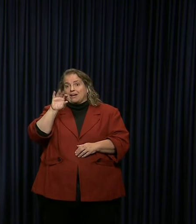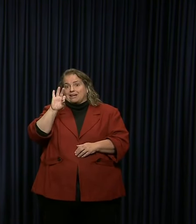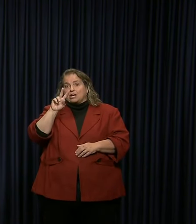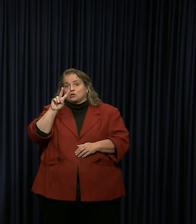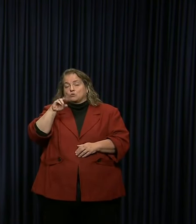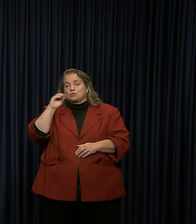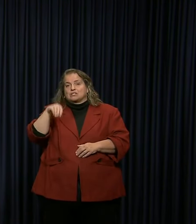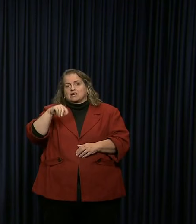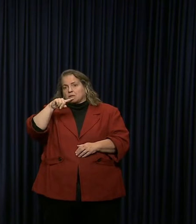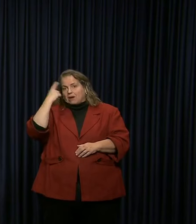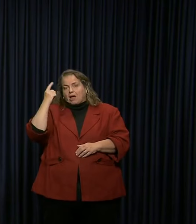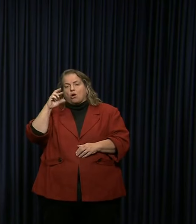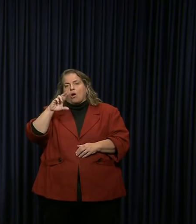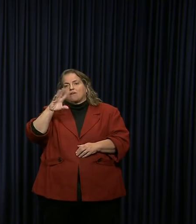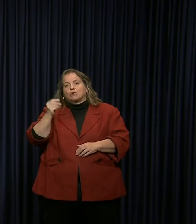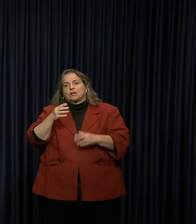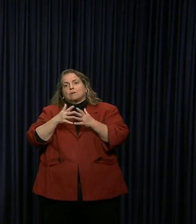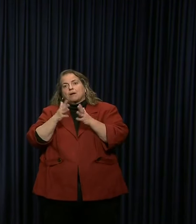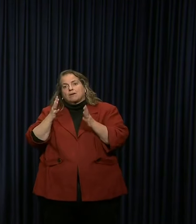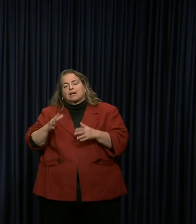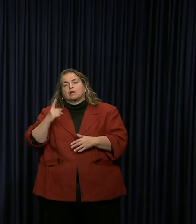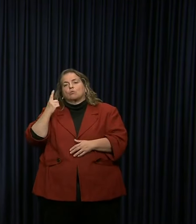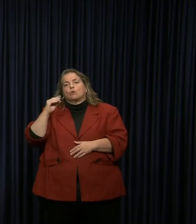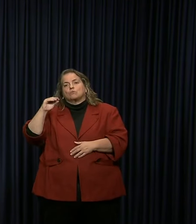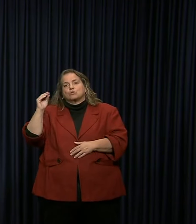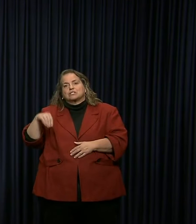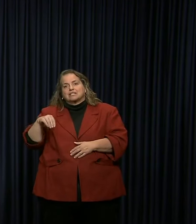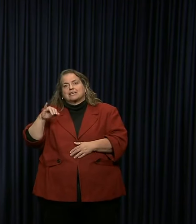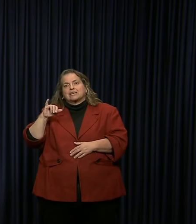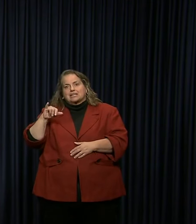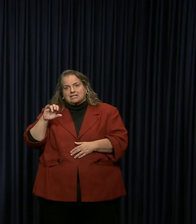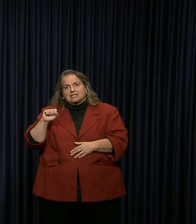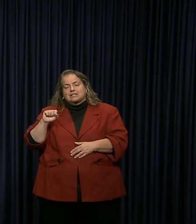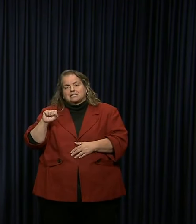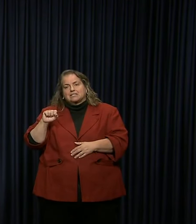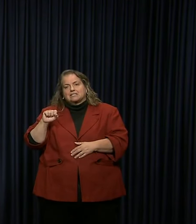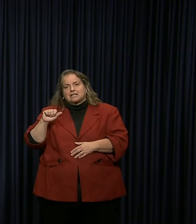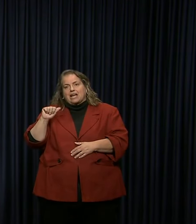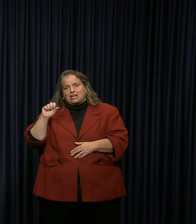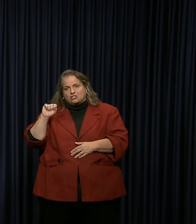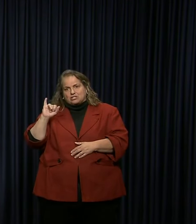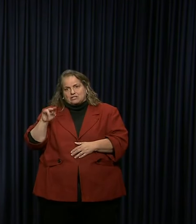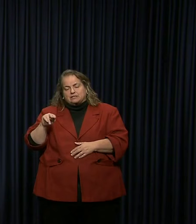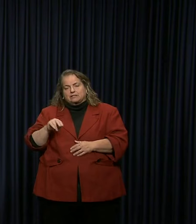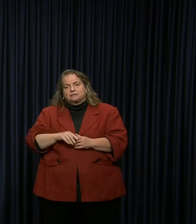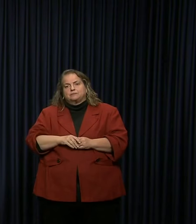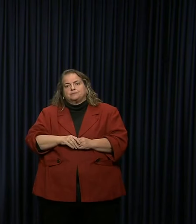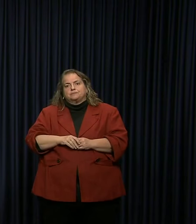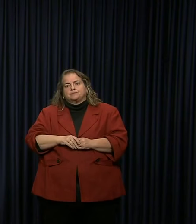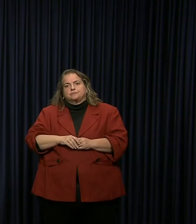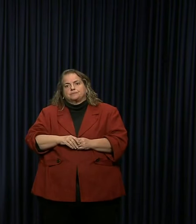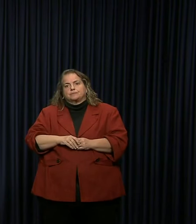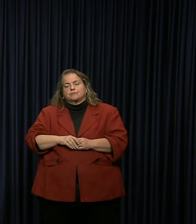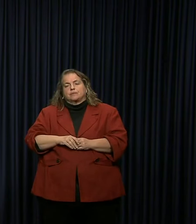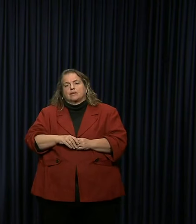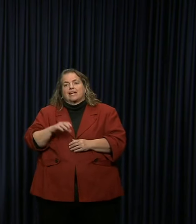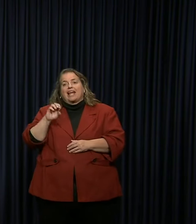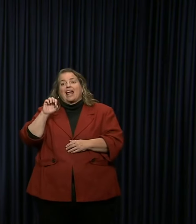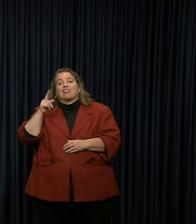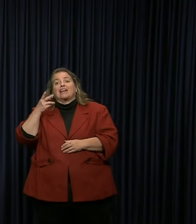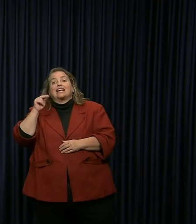22.92% are black or African American, and 1% is Asian. Of